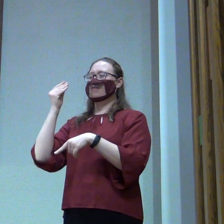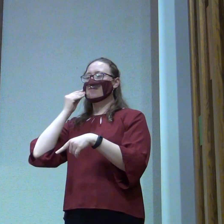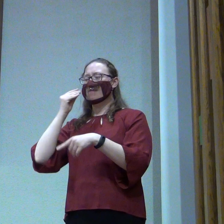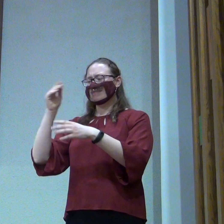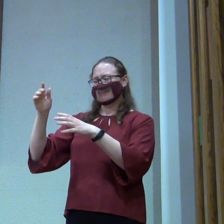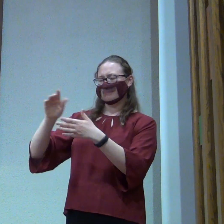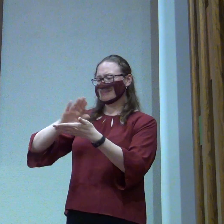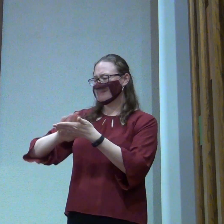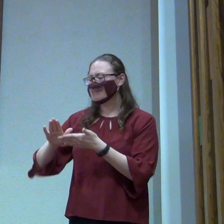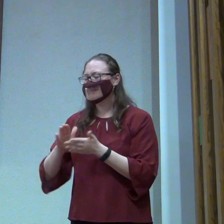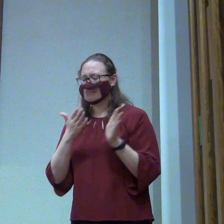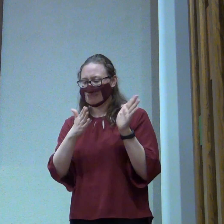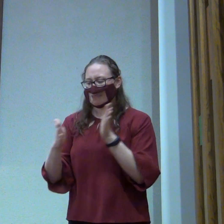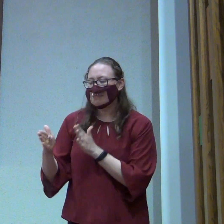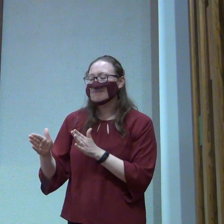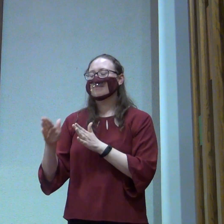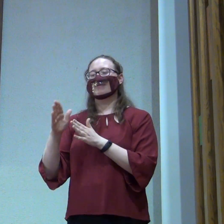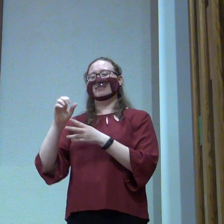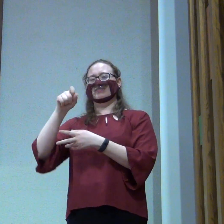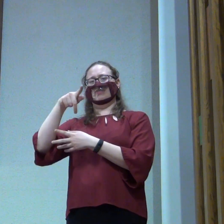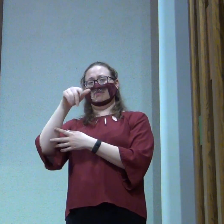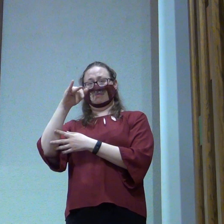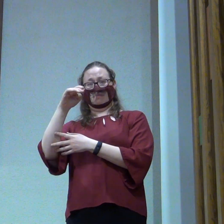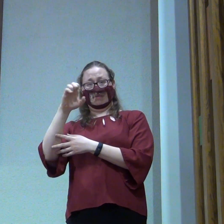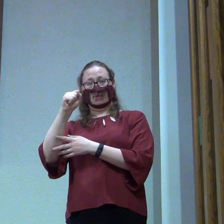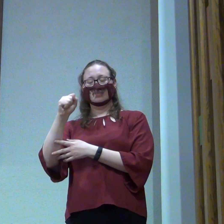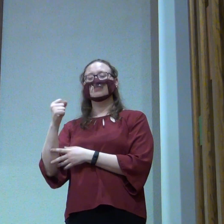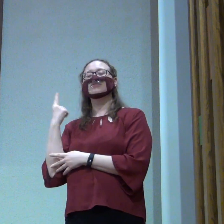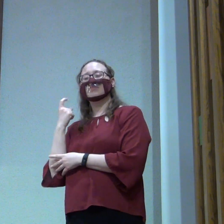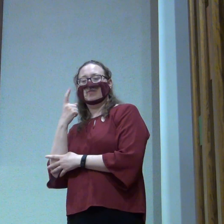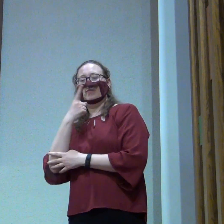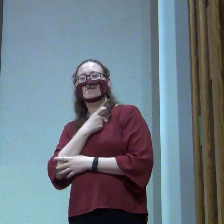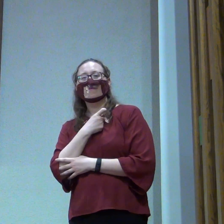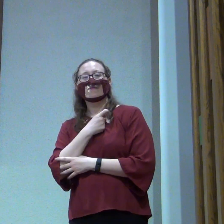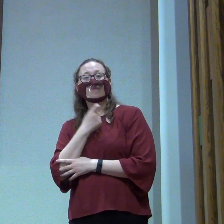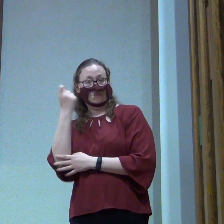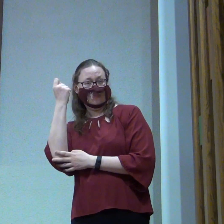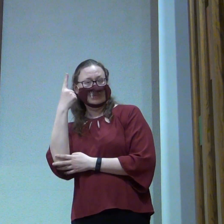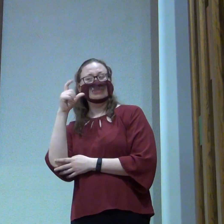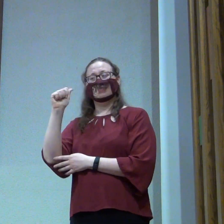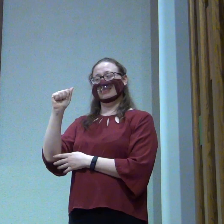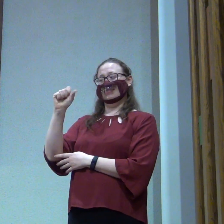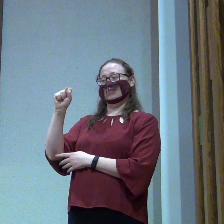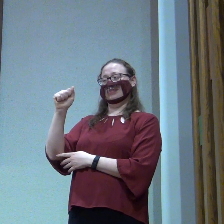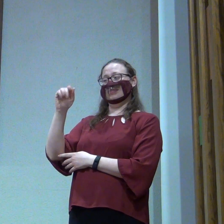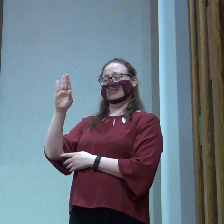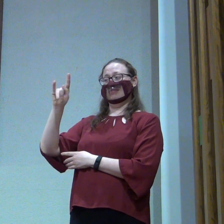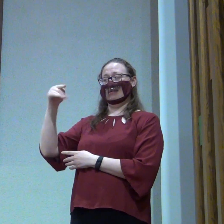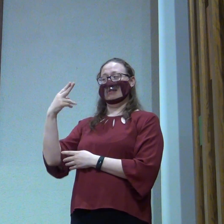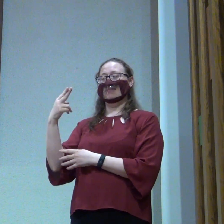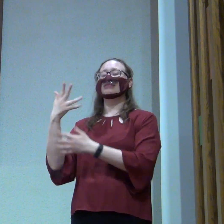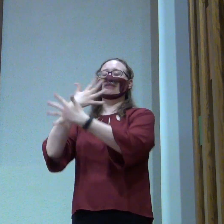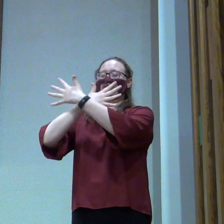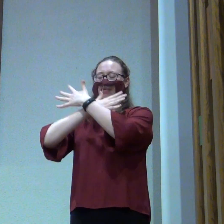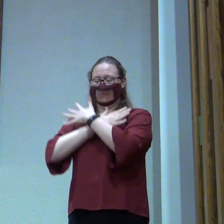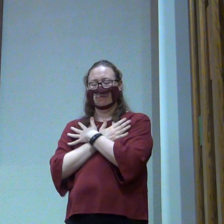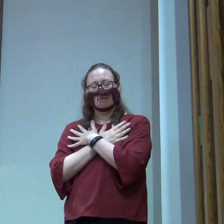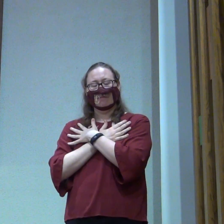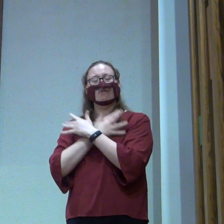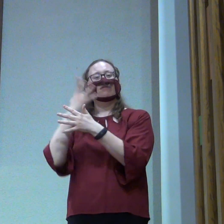spices and perfumes, but they rested on the Sabbath in